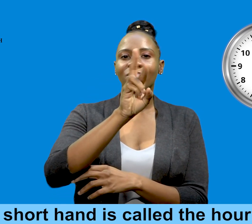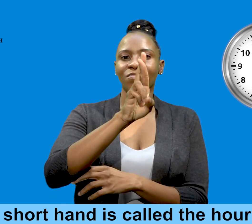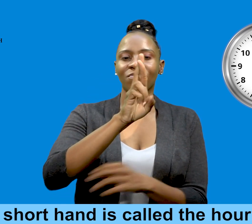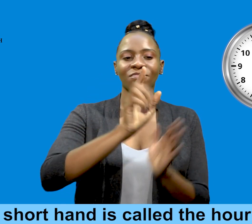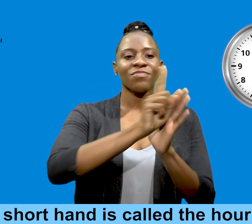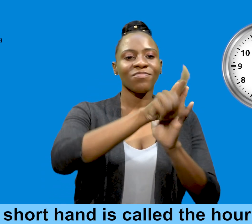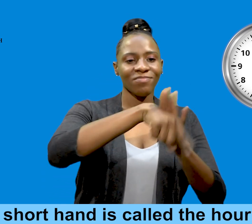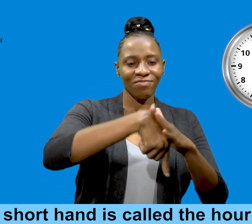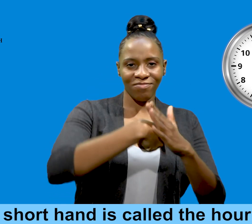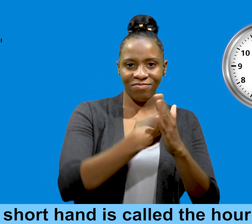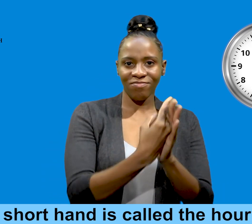the hour hand.